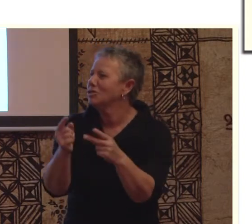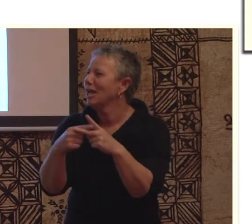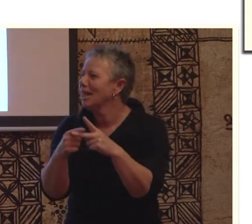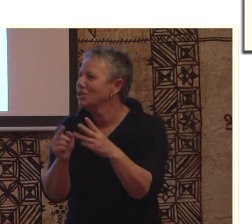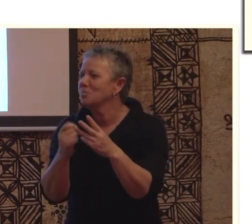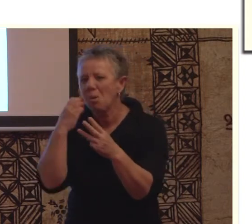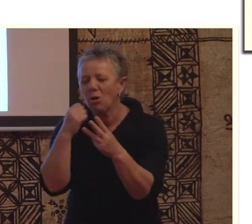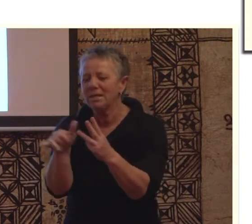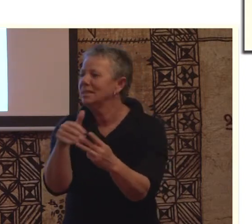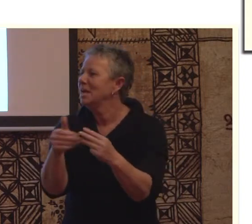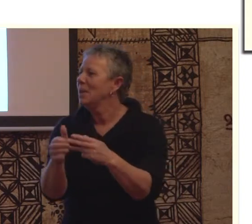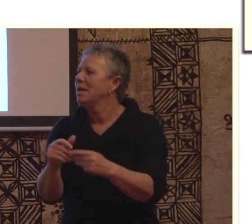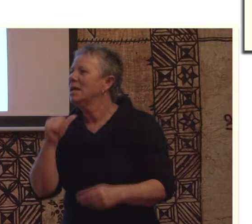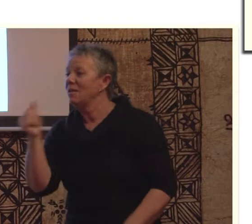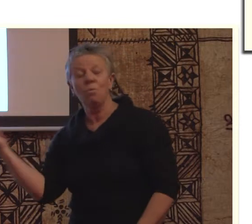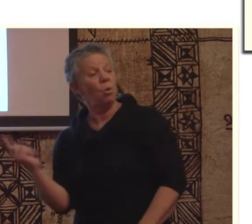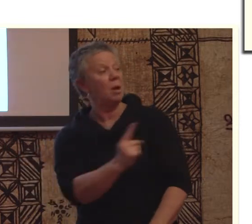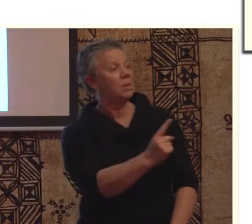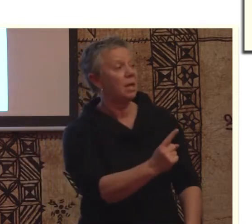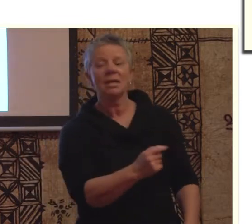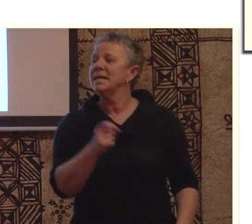to communicate back to you.